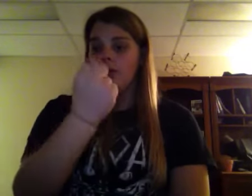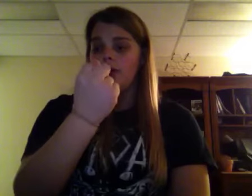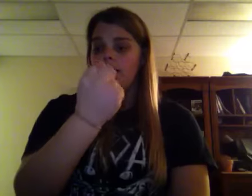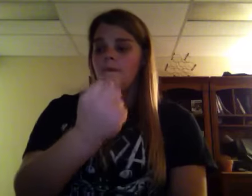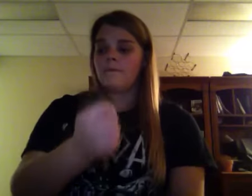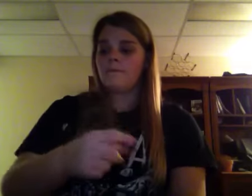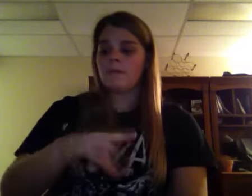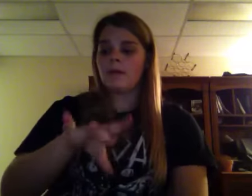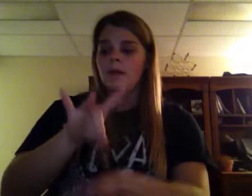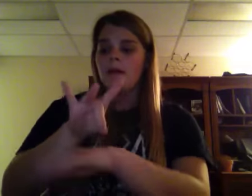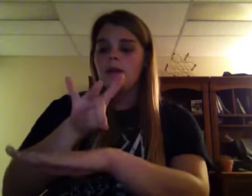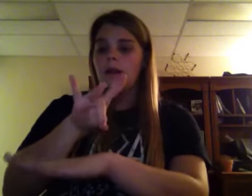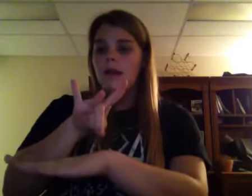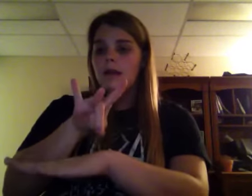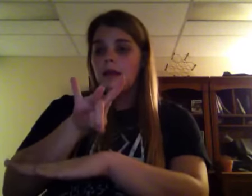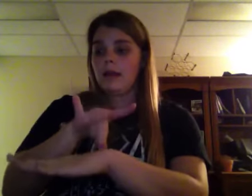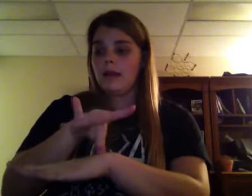Tuesday at 8,